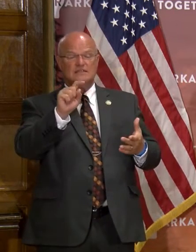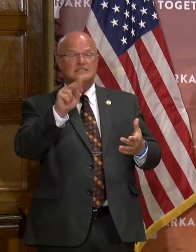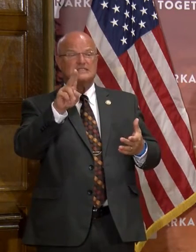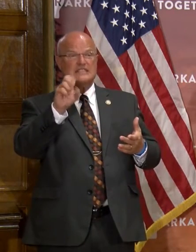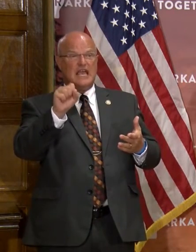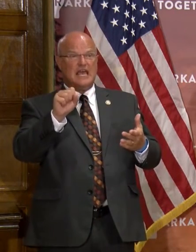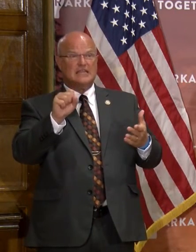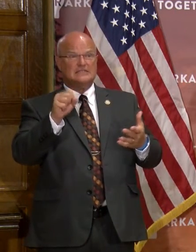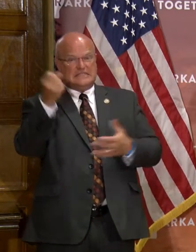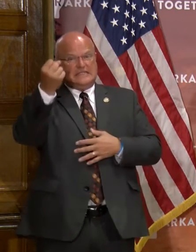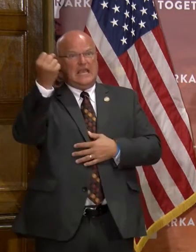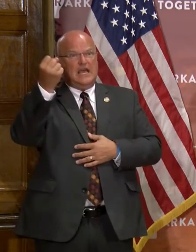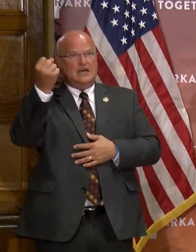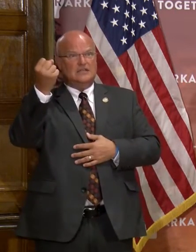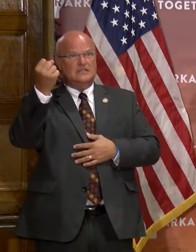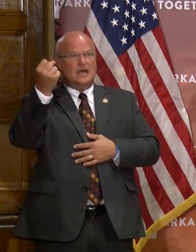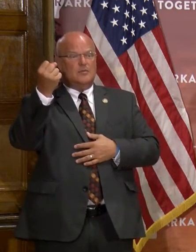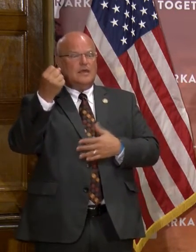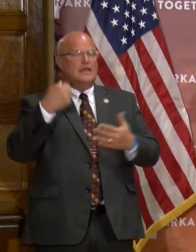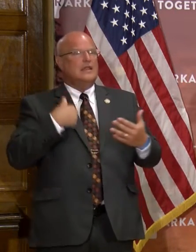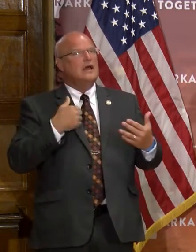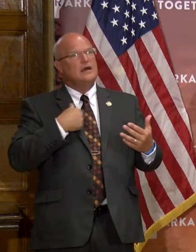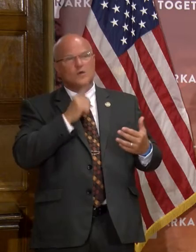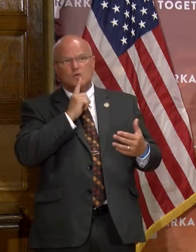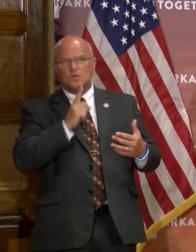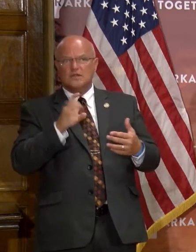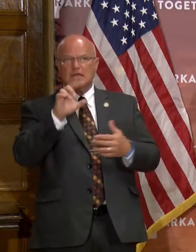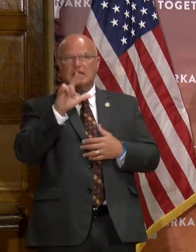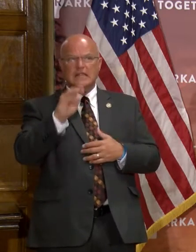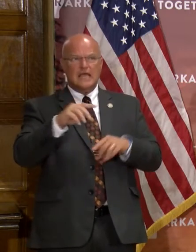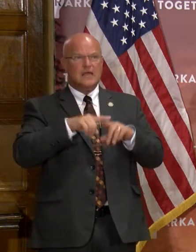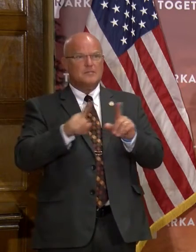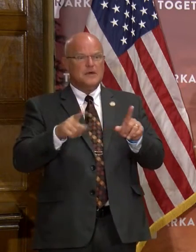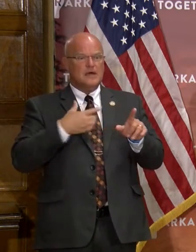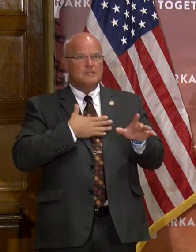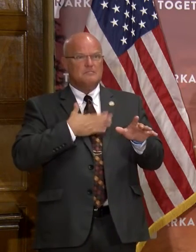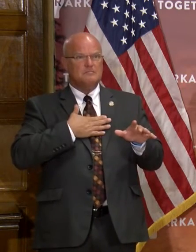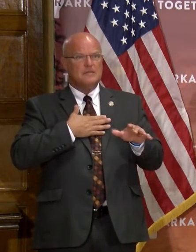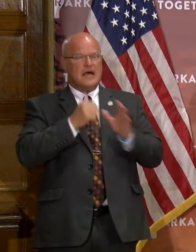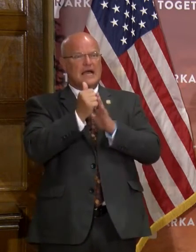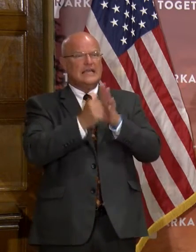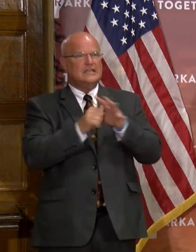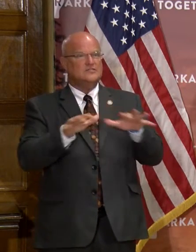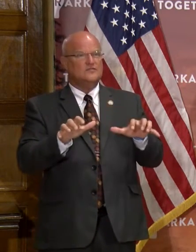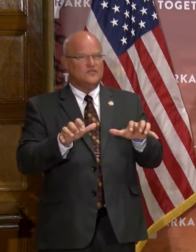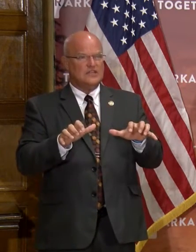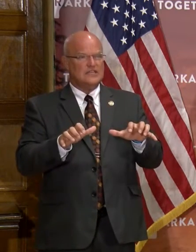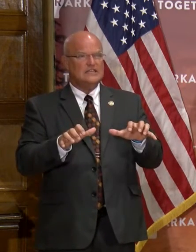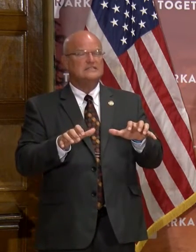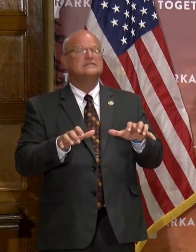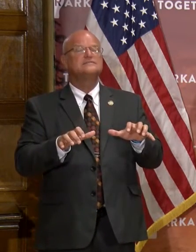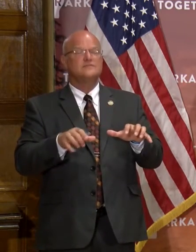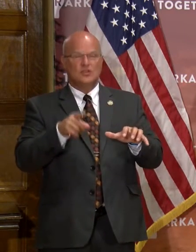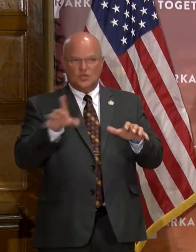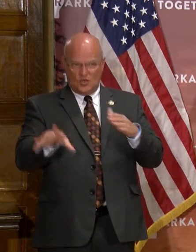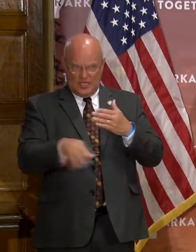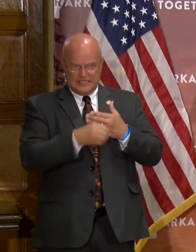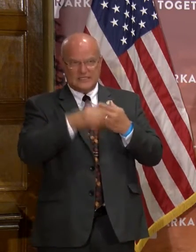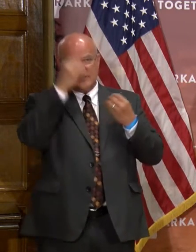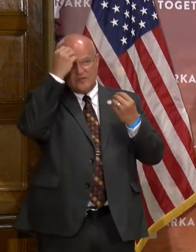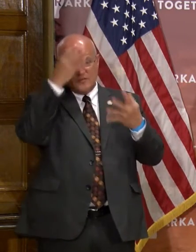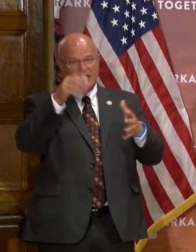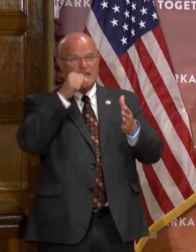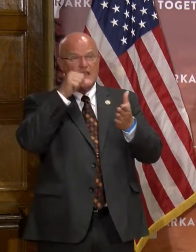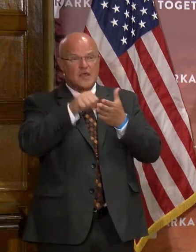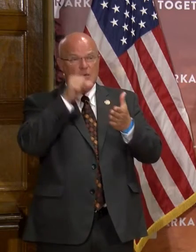and it's held up, and though it is a legitimate claim, but you have a freeze or a hold on your account, you will be receiving additional information in the